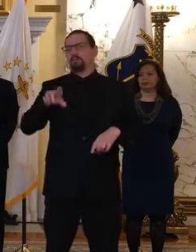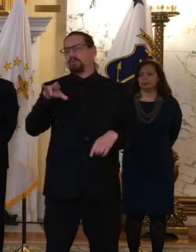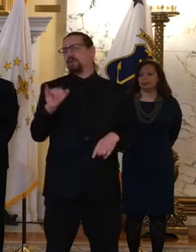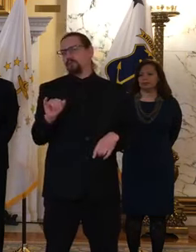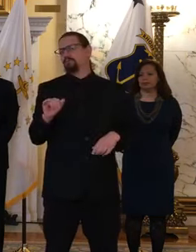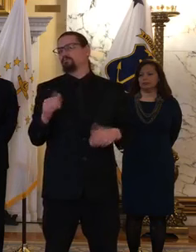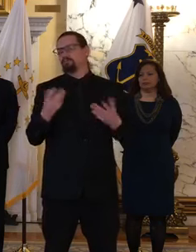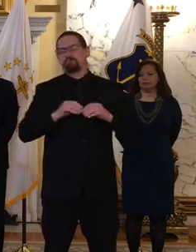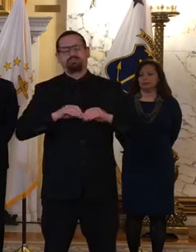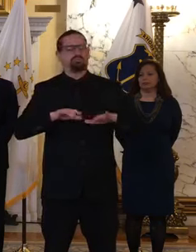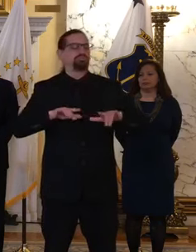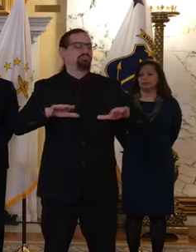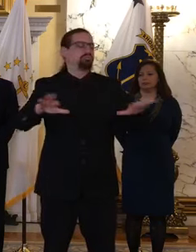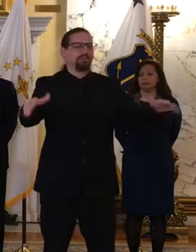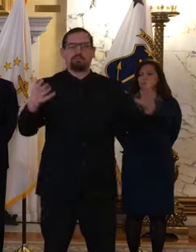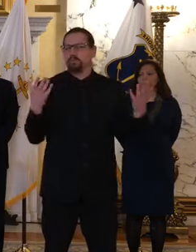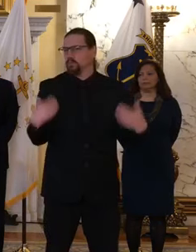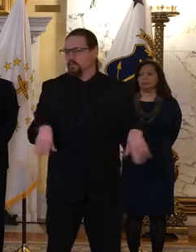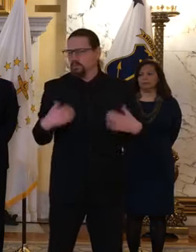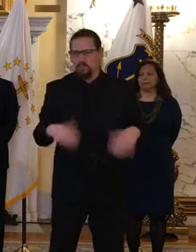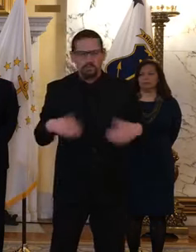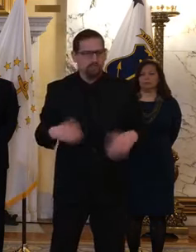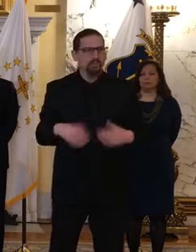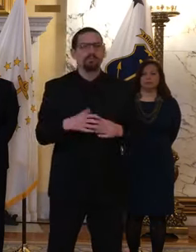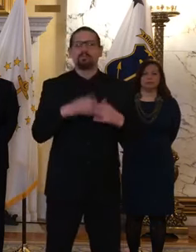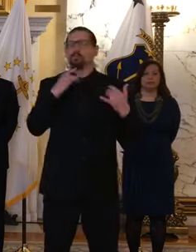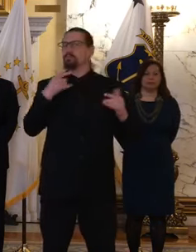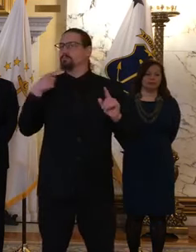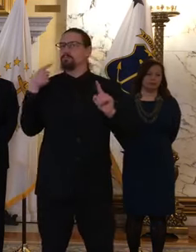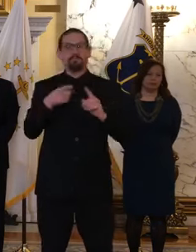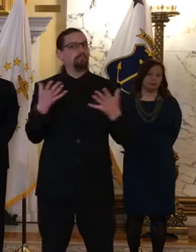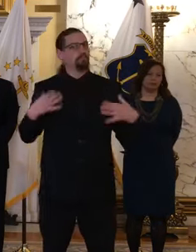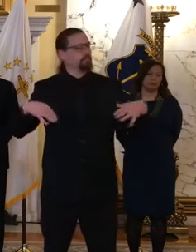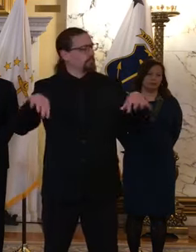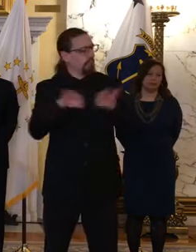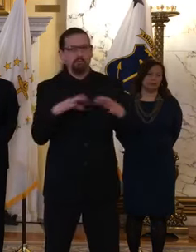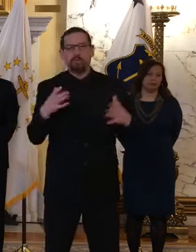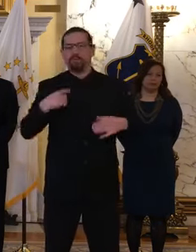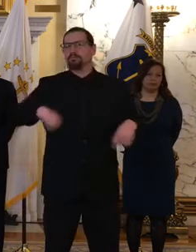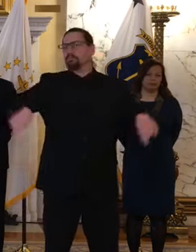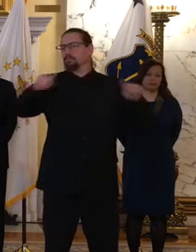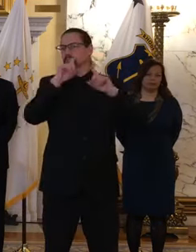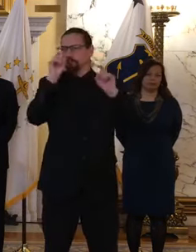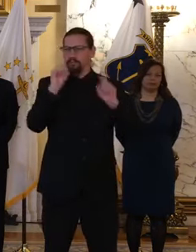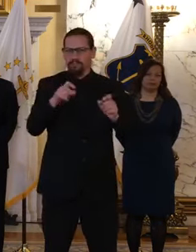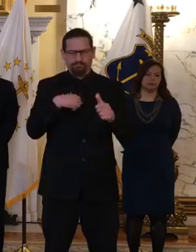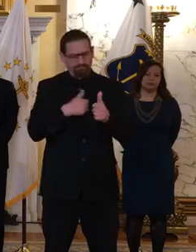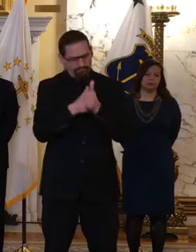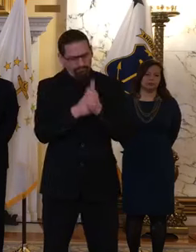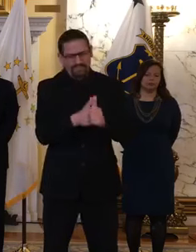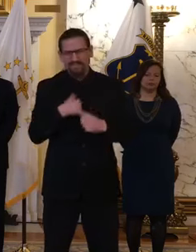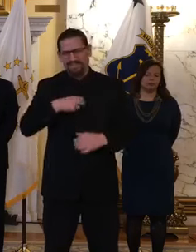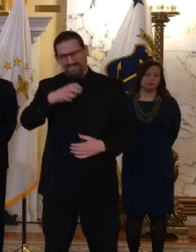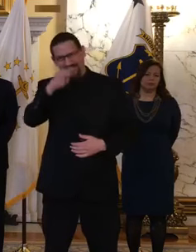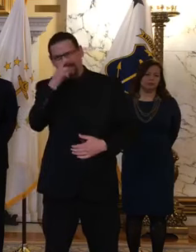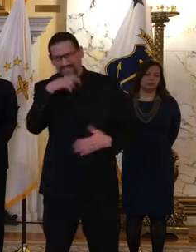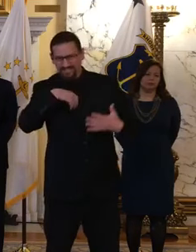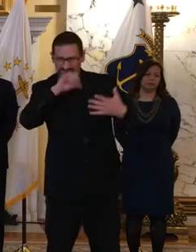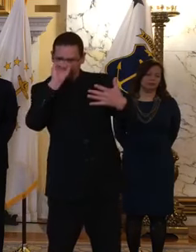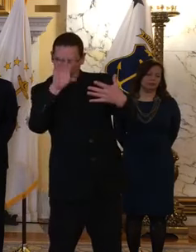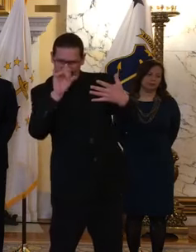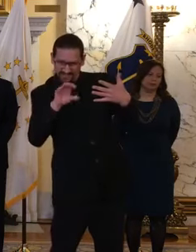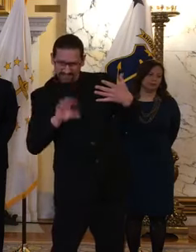time, that we really stay clamped down. We really obey the social distancing rules, the hand washing